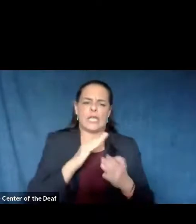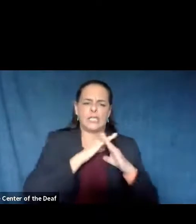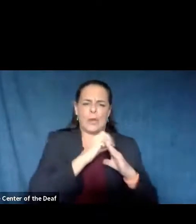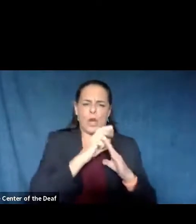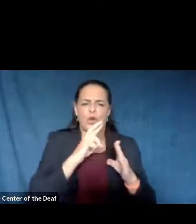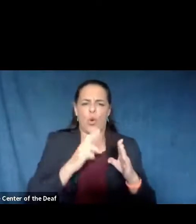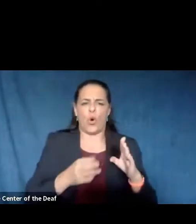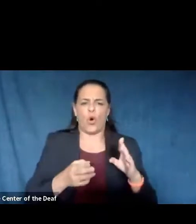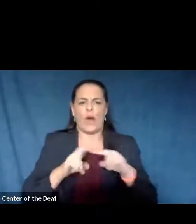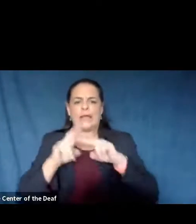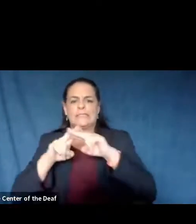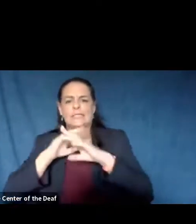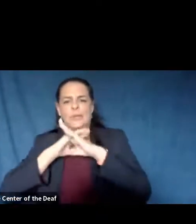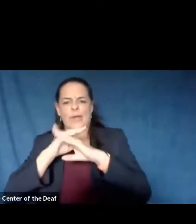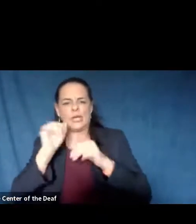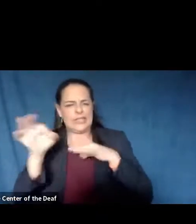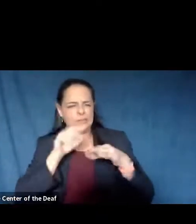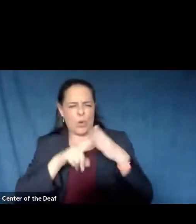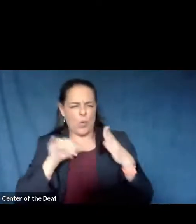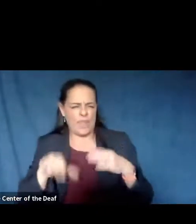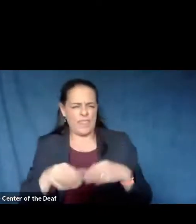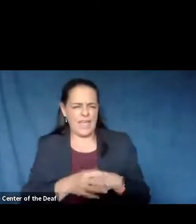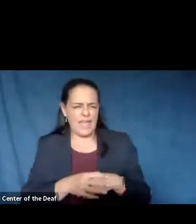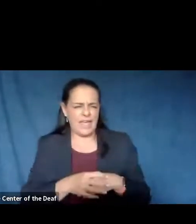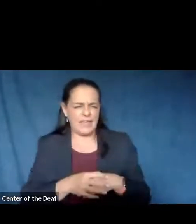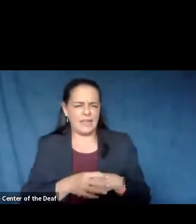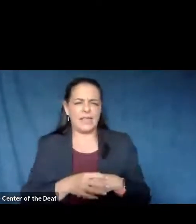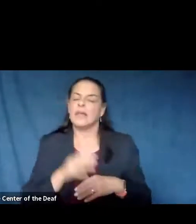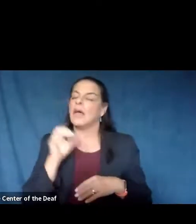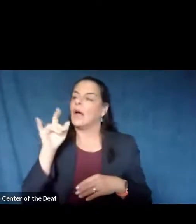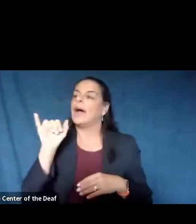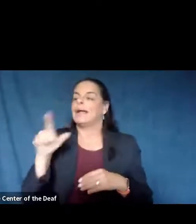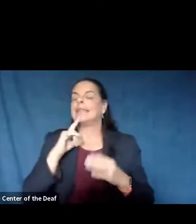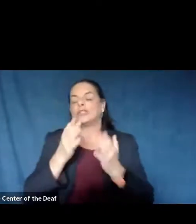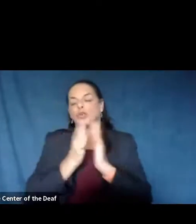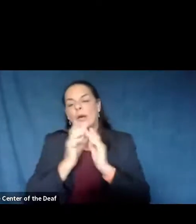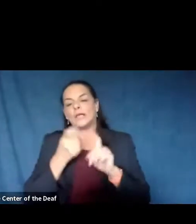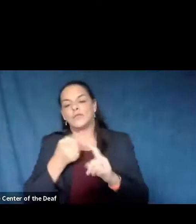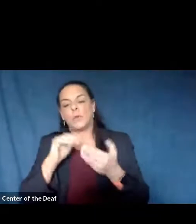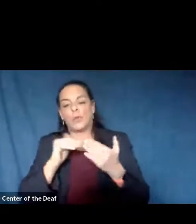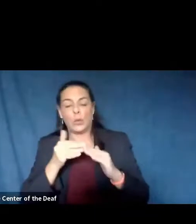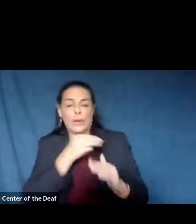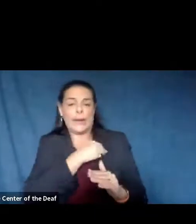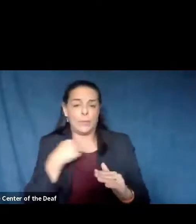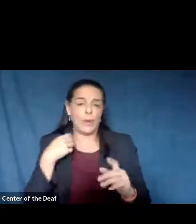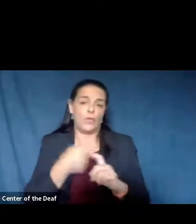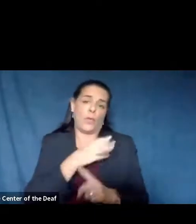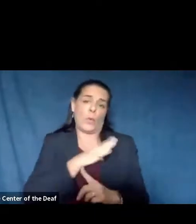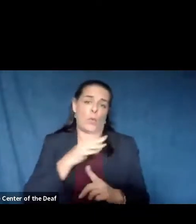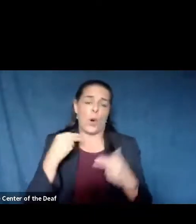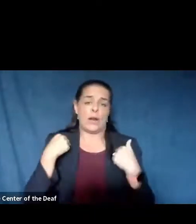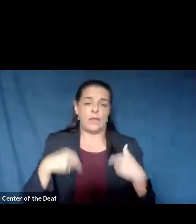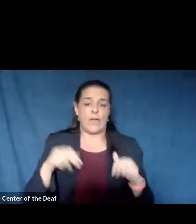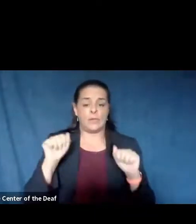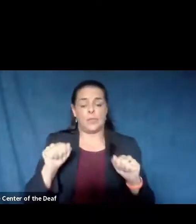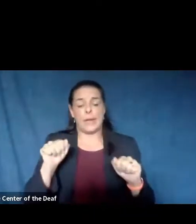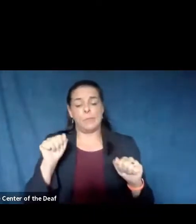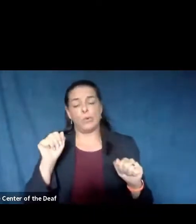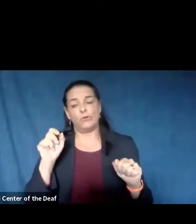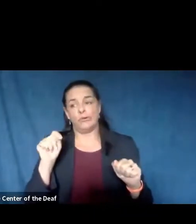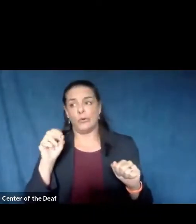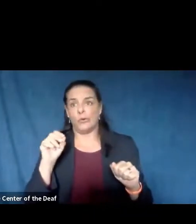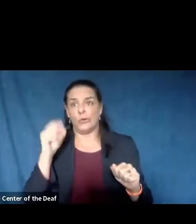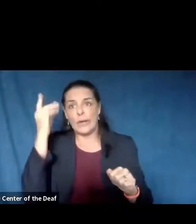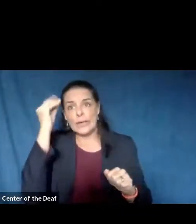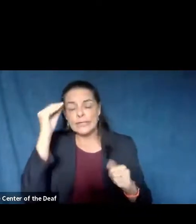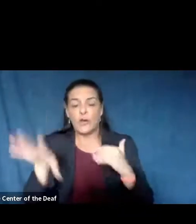are? Again, this was a request from many community members for the Board of Health to be able to look at